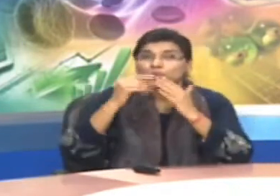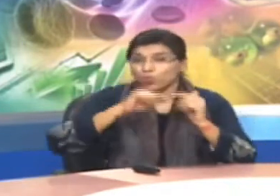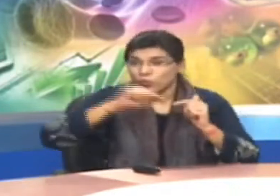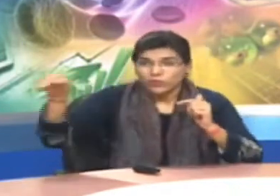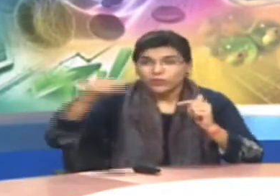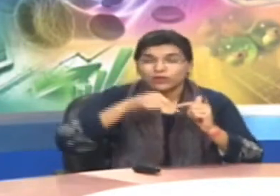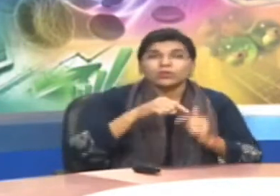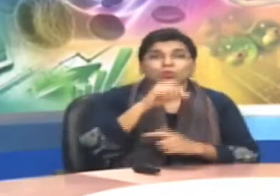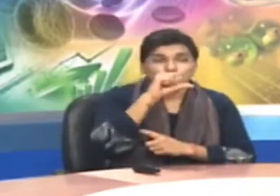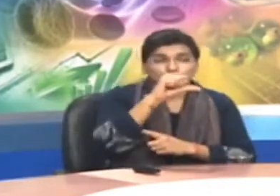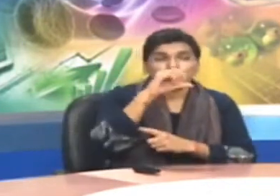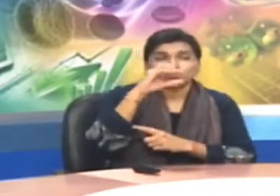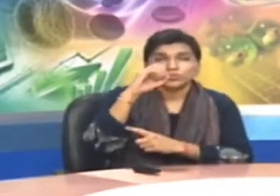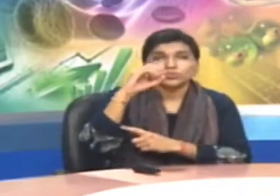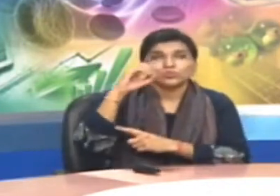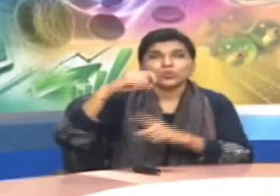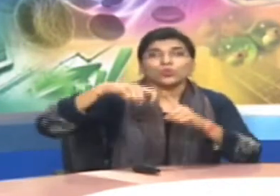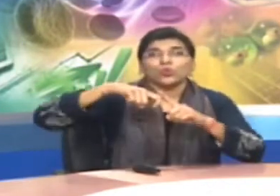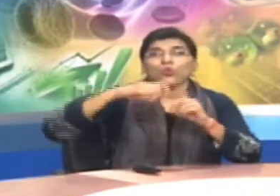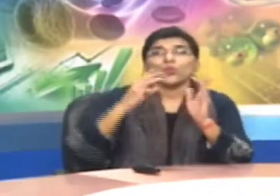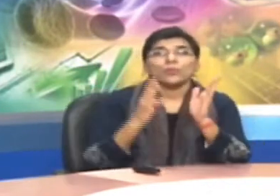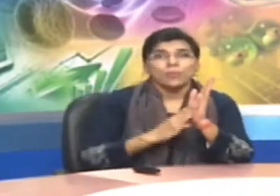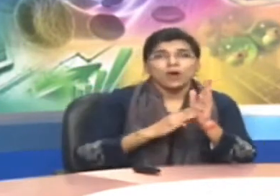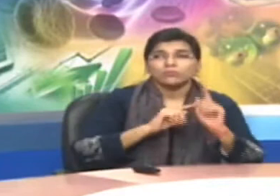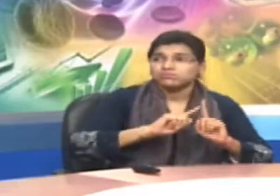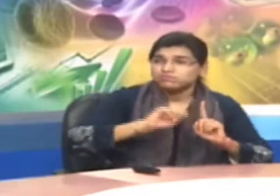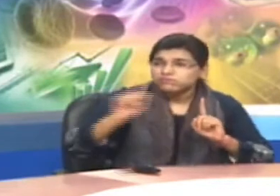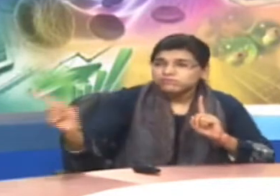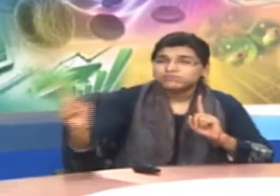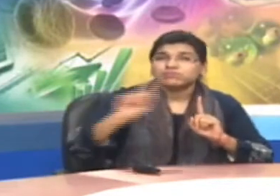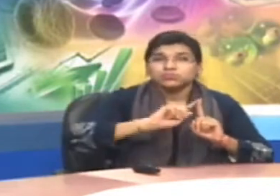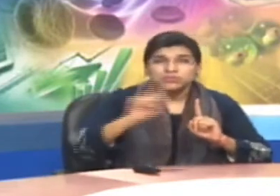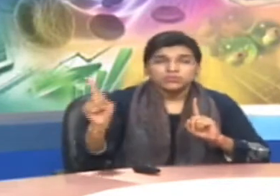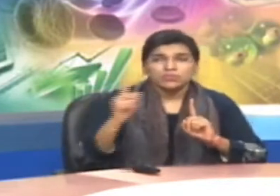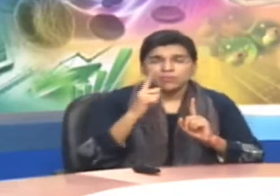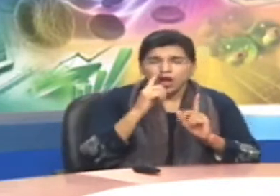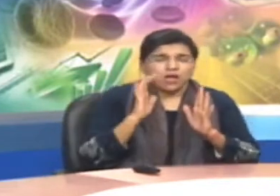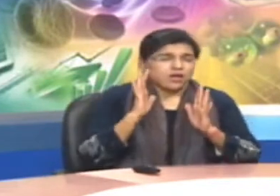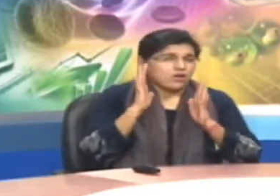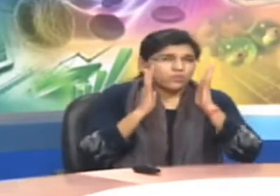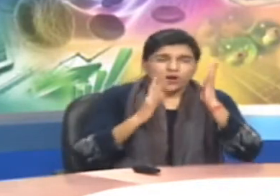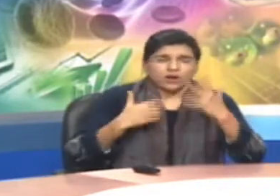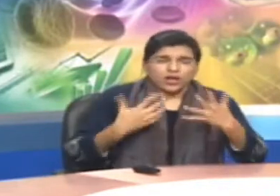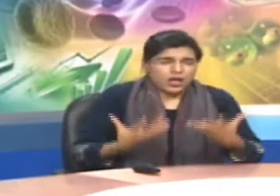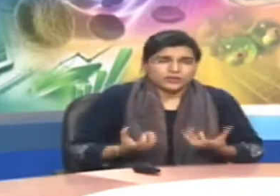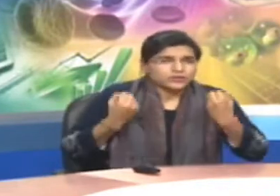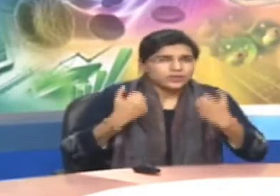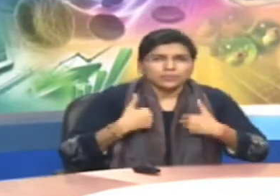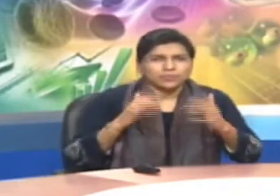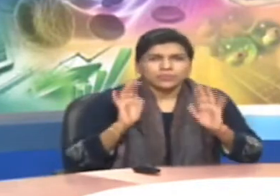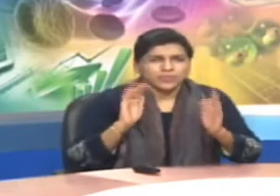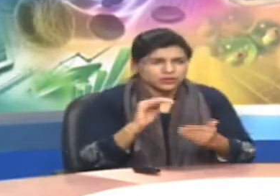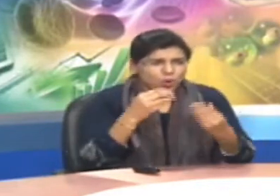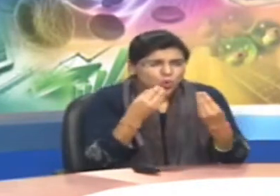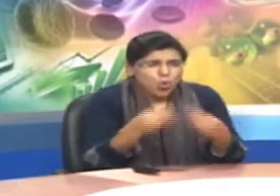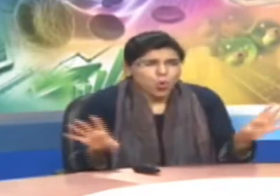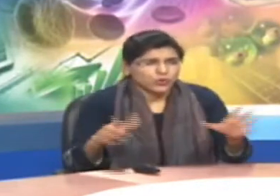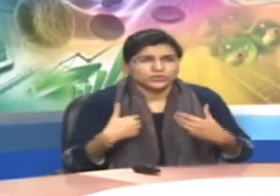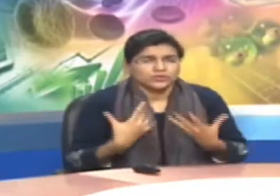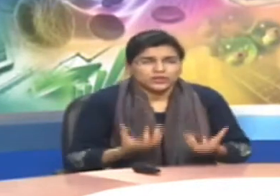She could not understand the reason for sending me 900 miles away from home